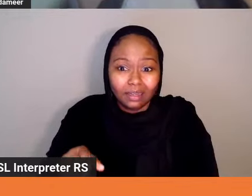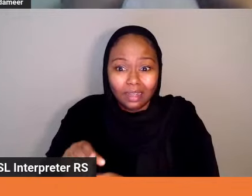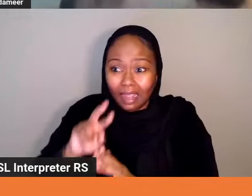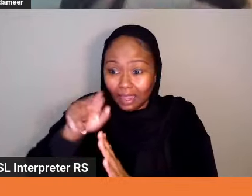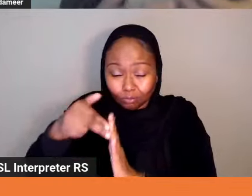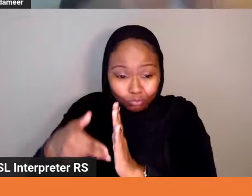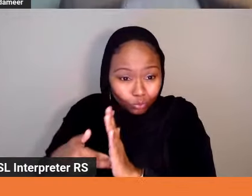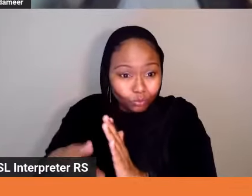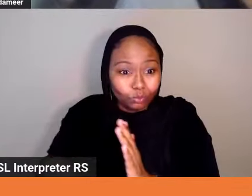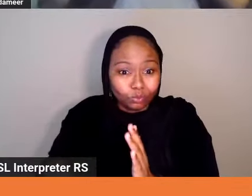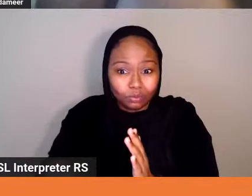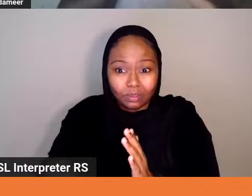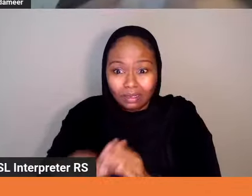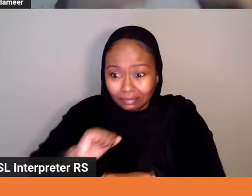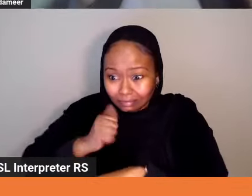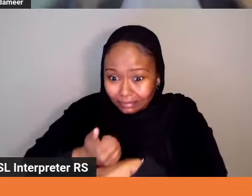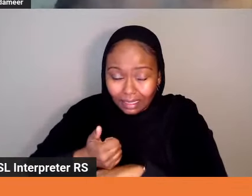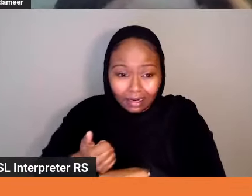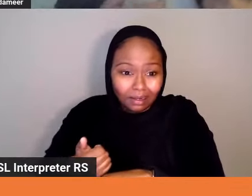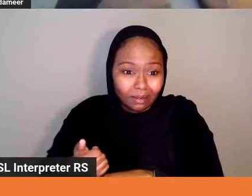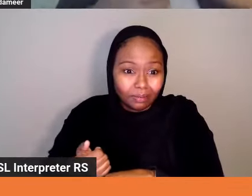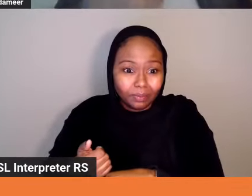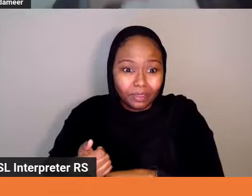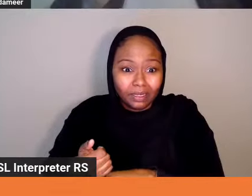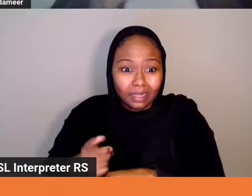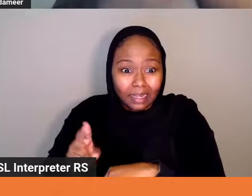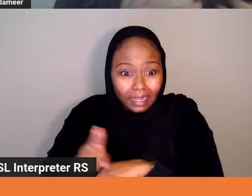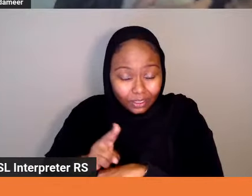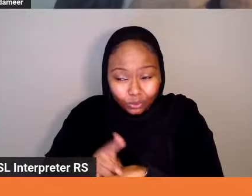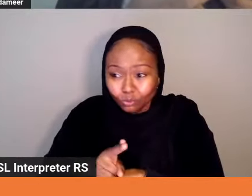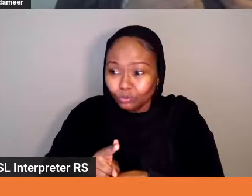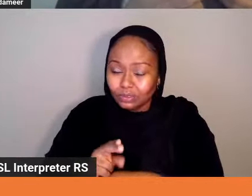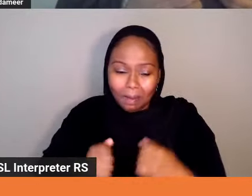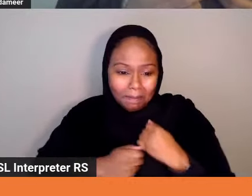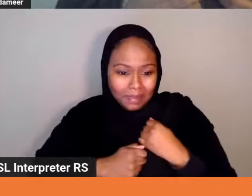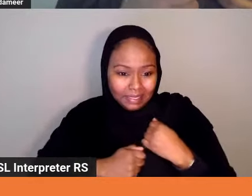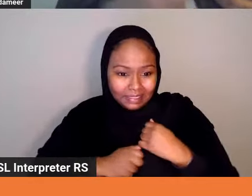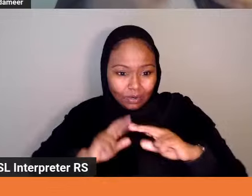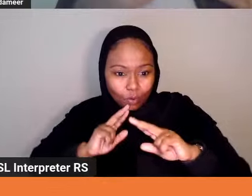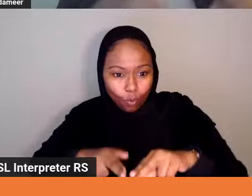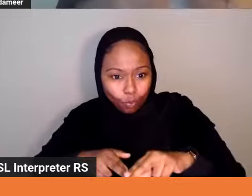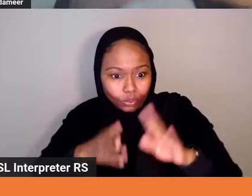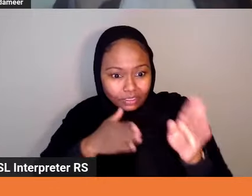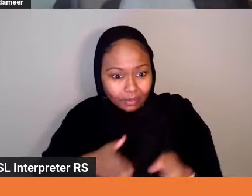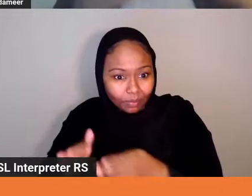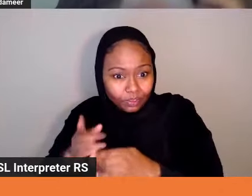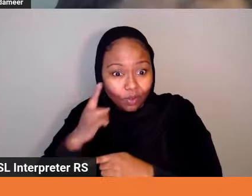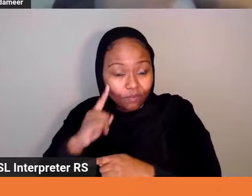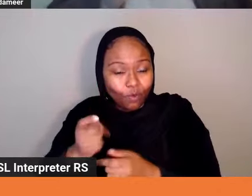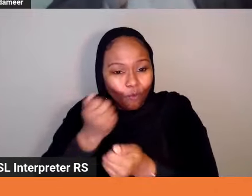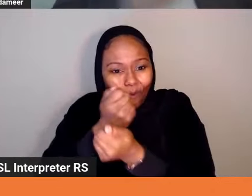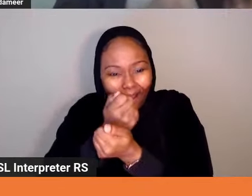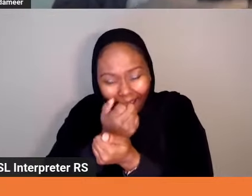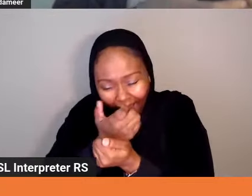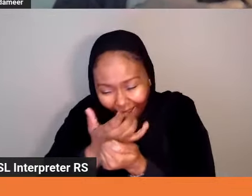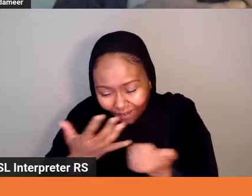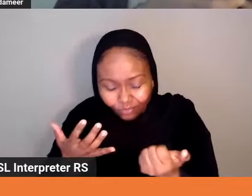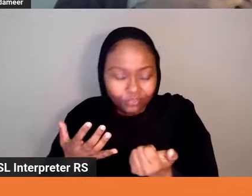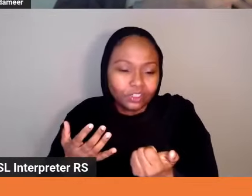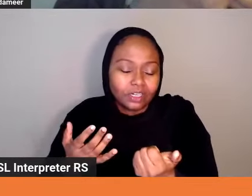and develop laws and military orders and procedures for every single